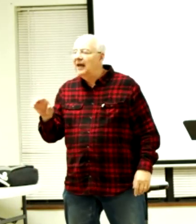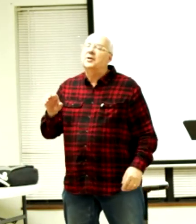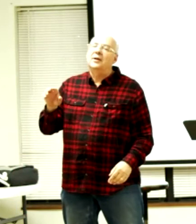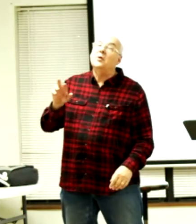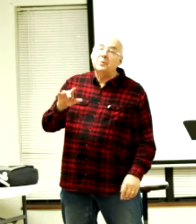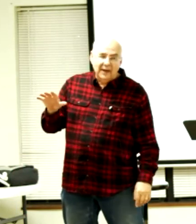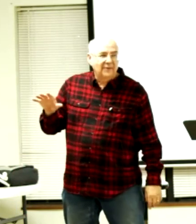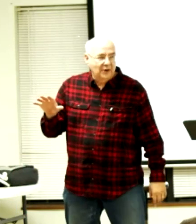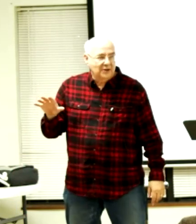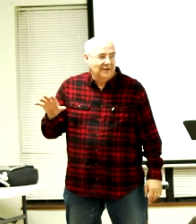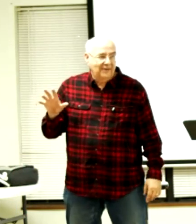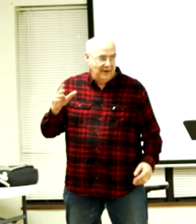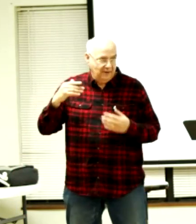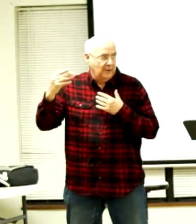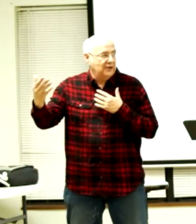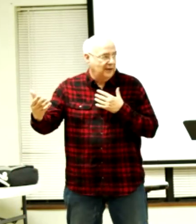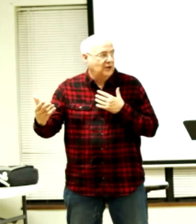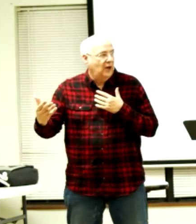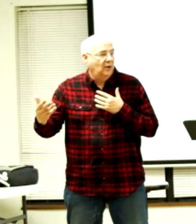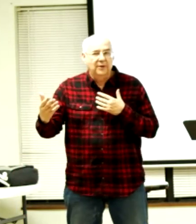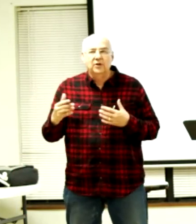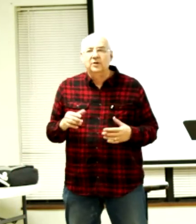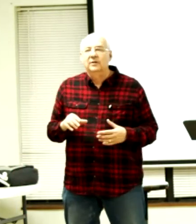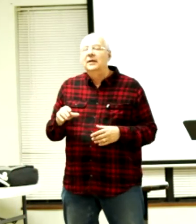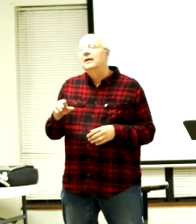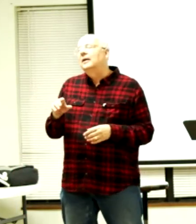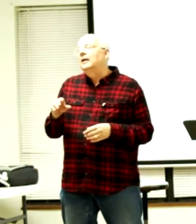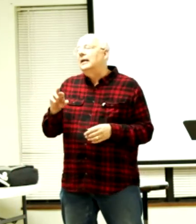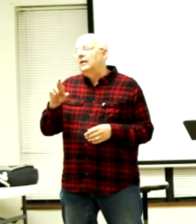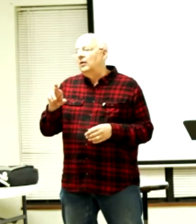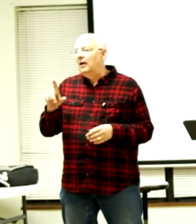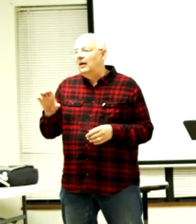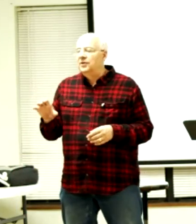I'm sorry, you would spell it first if the other person doesn't know the church or RLC.